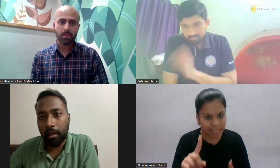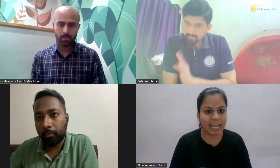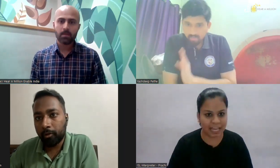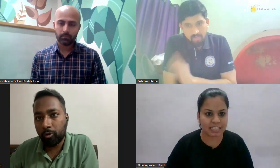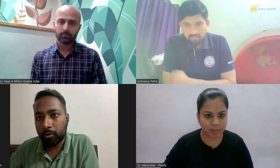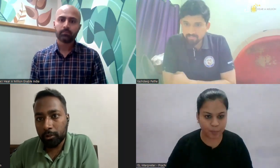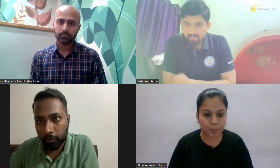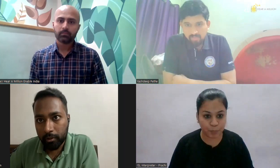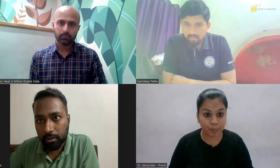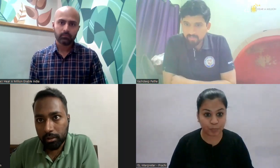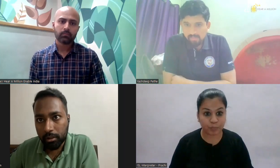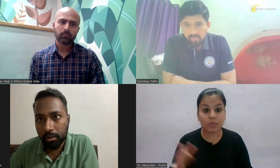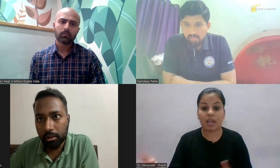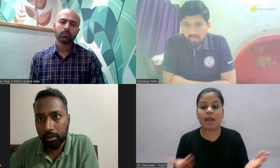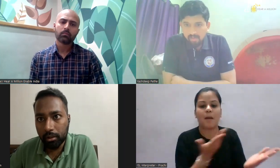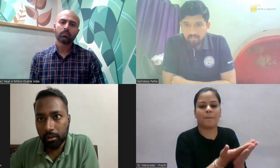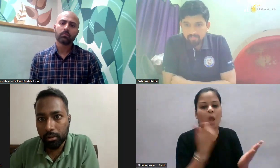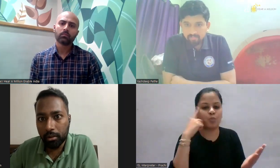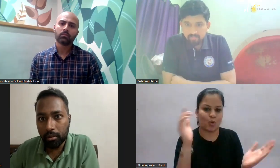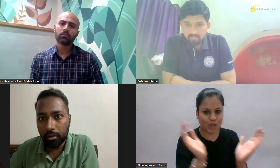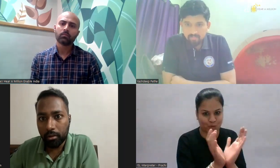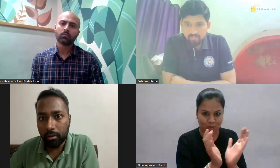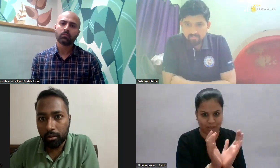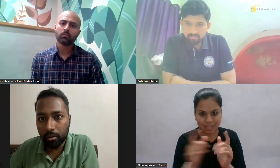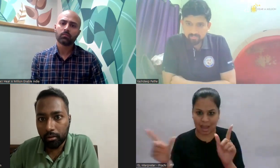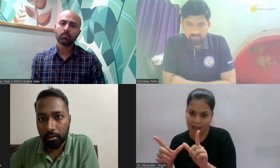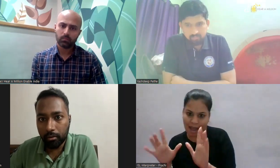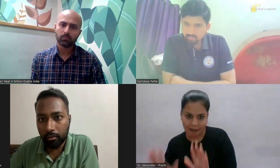So they apply for insurance,